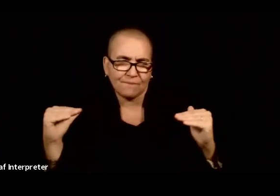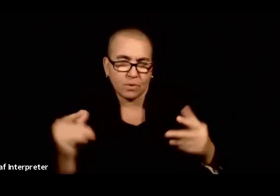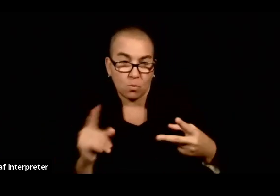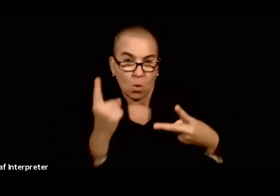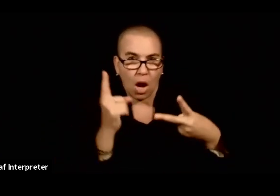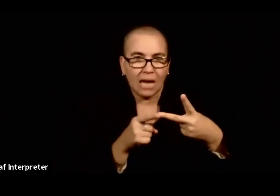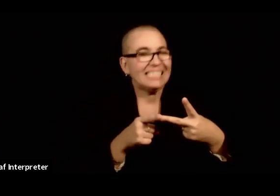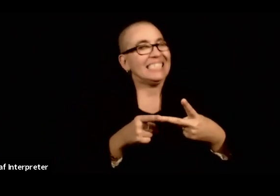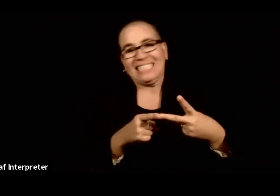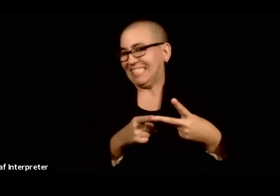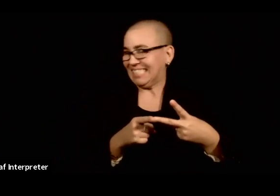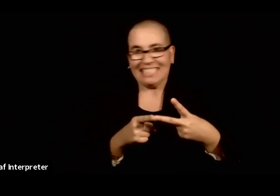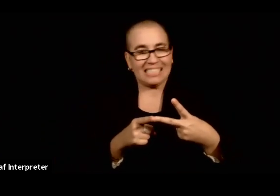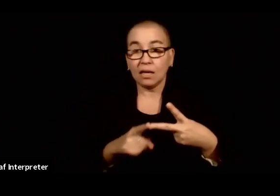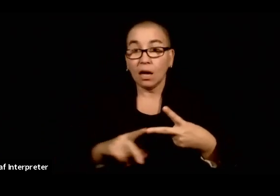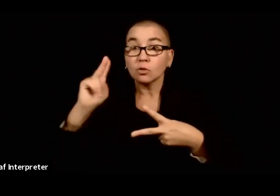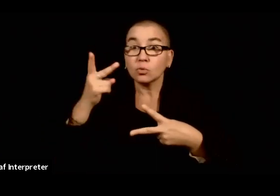and interactions.